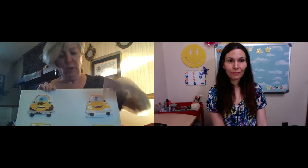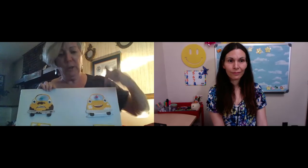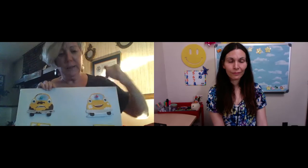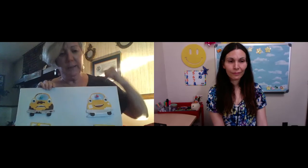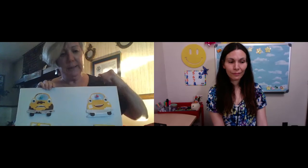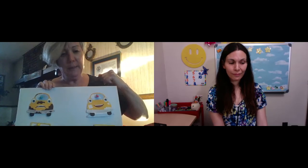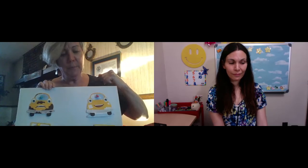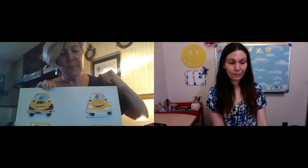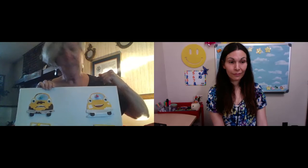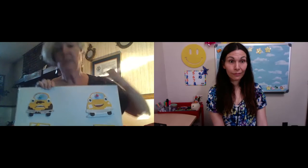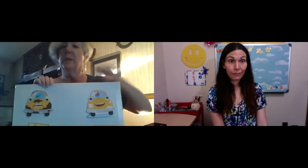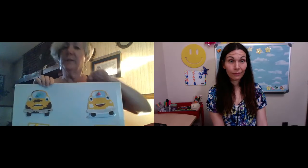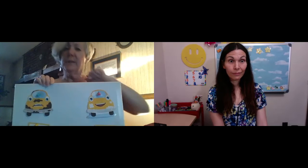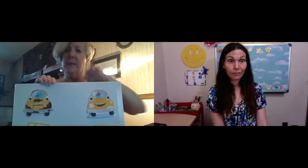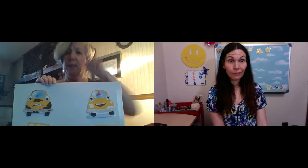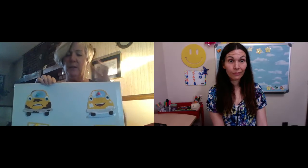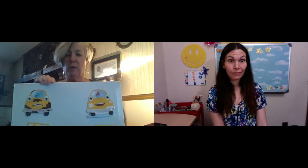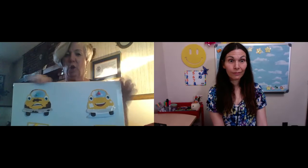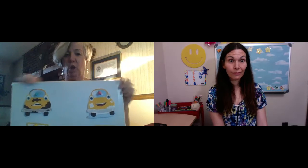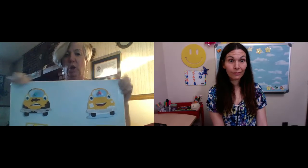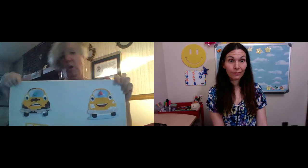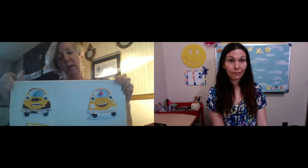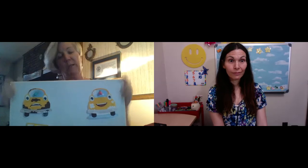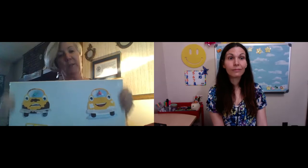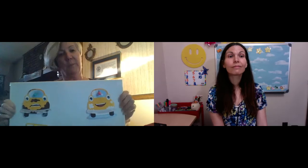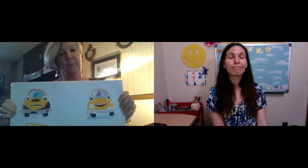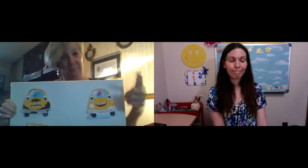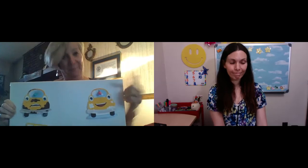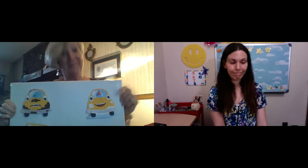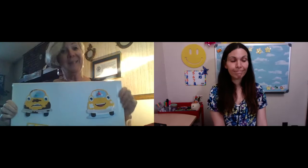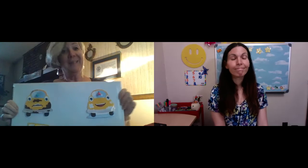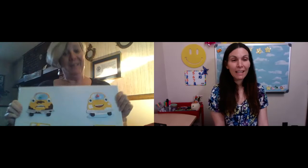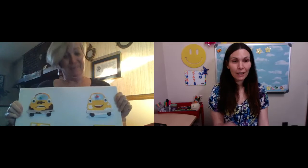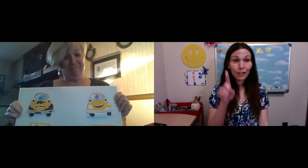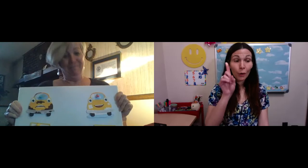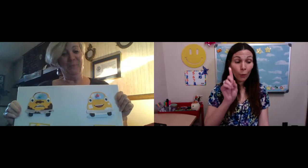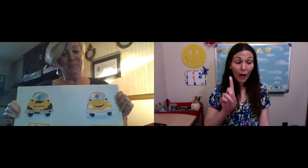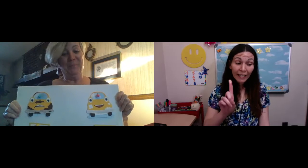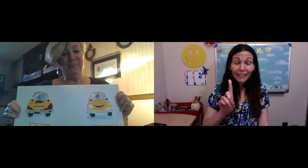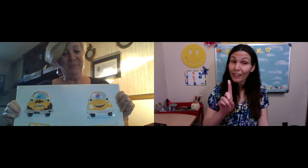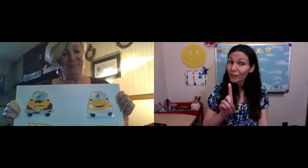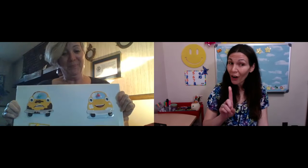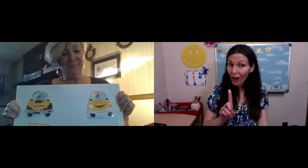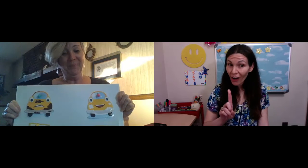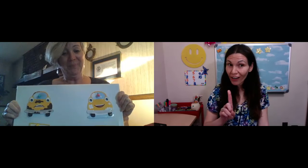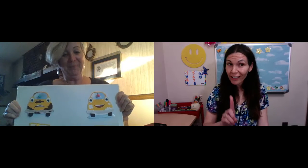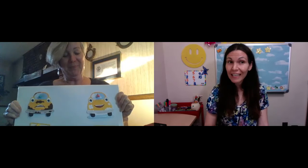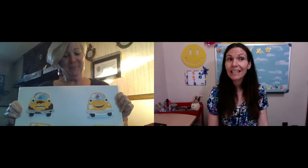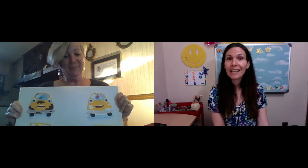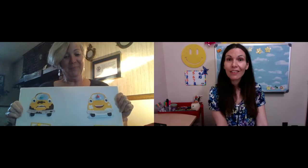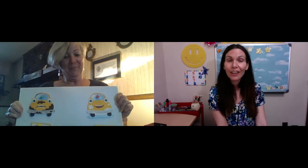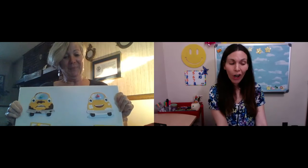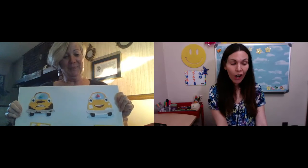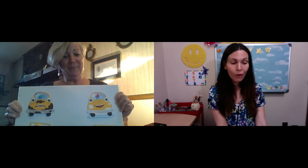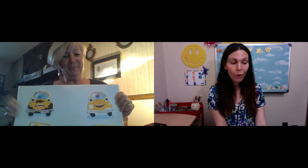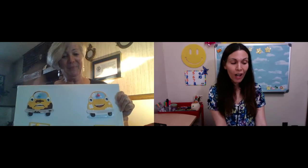to look clean, we have to take it to the car wash. So one little car is